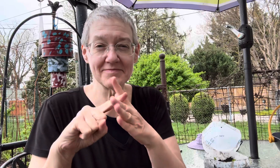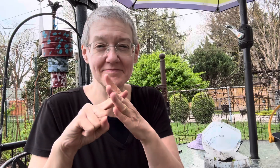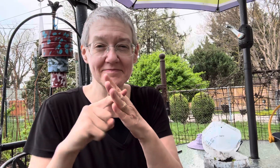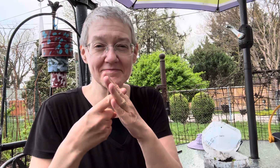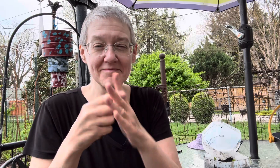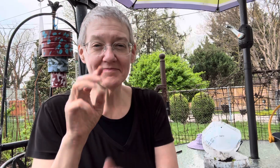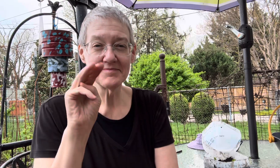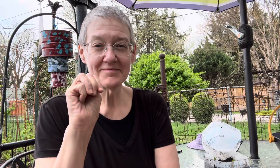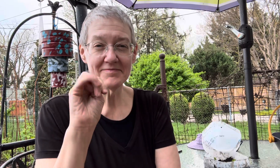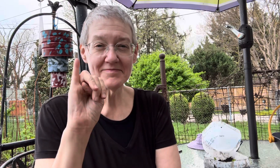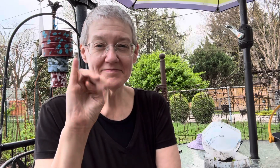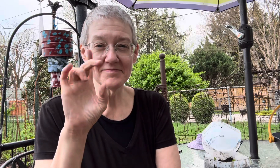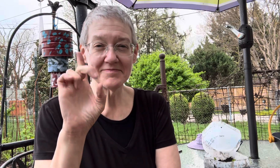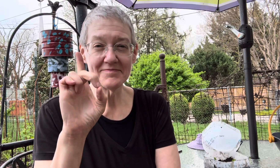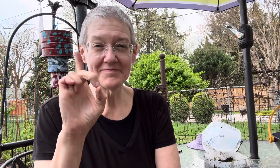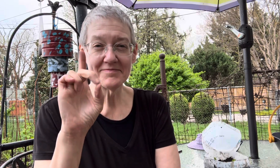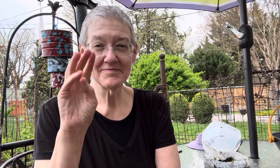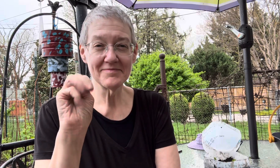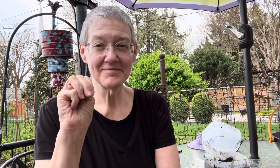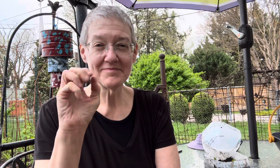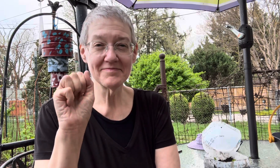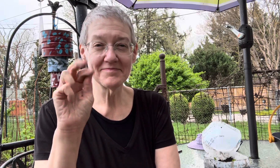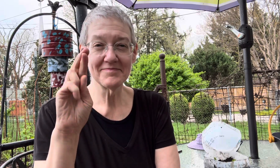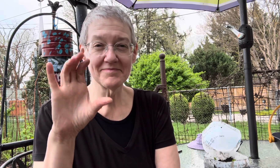out your pansies starting mid-March.